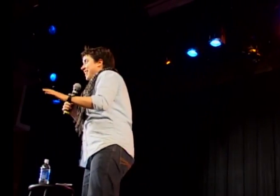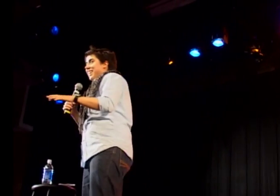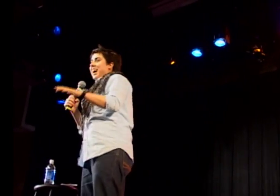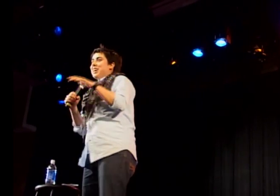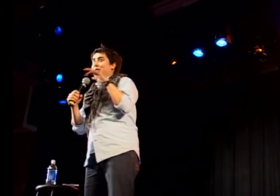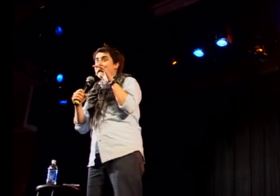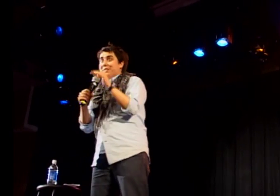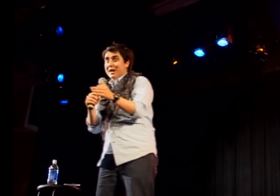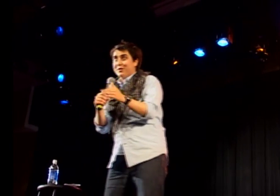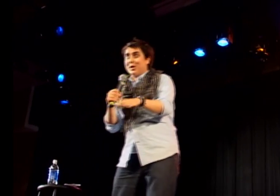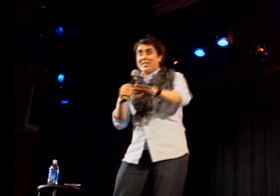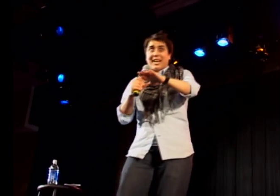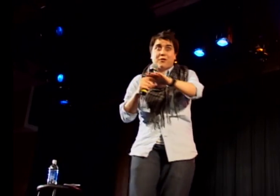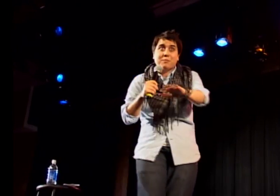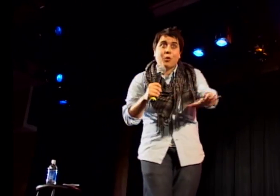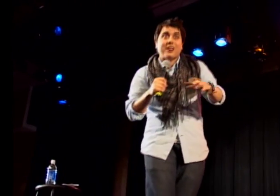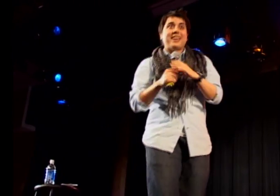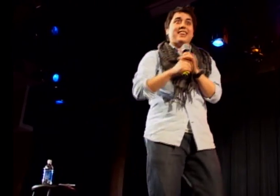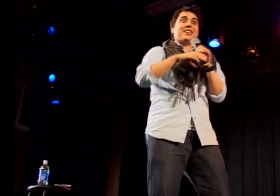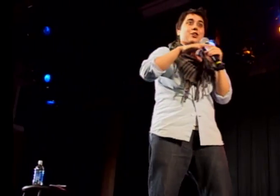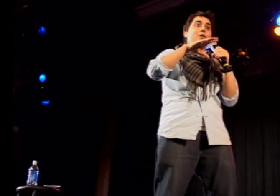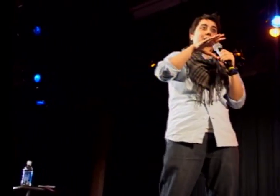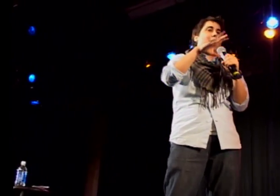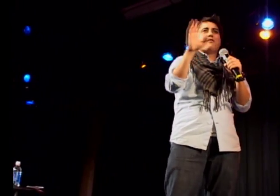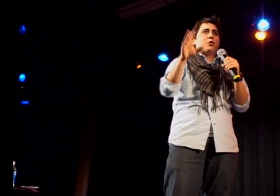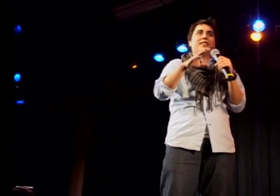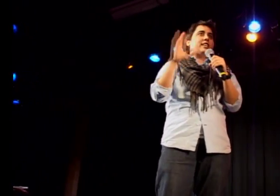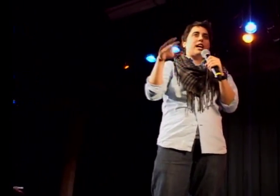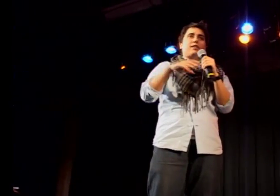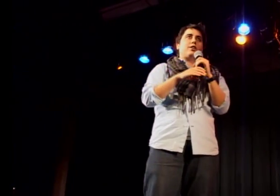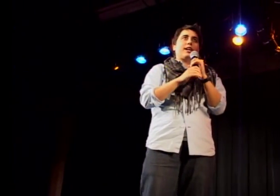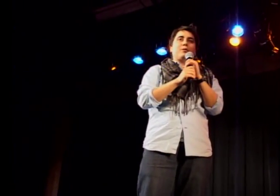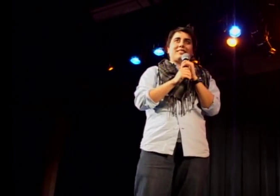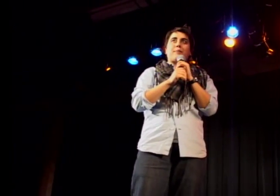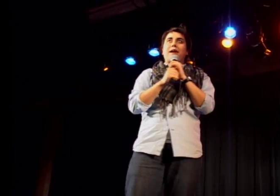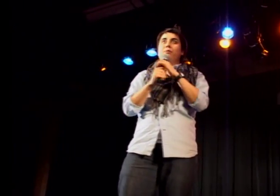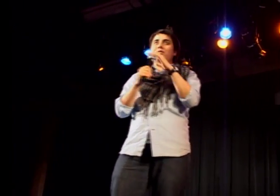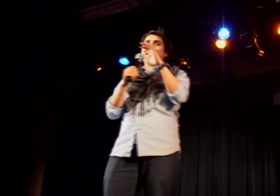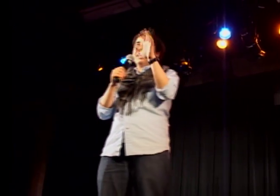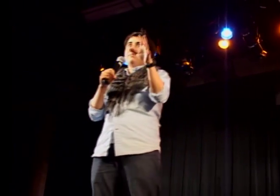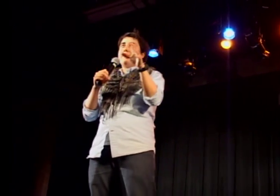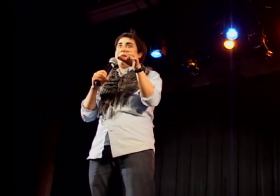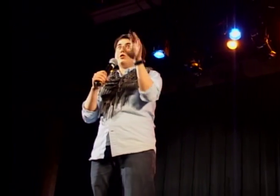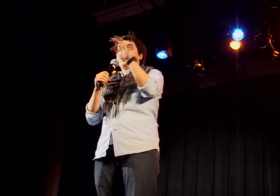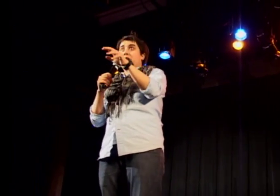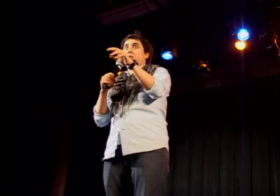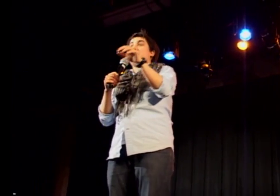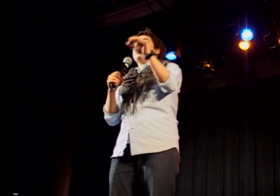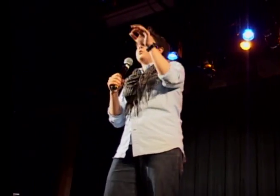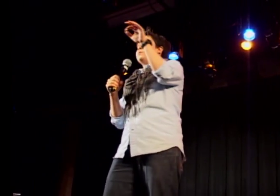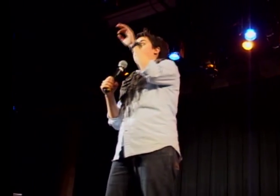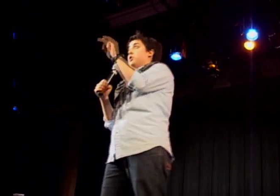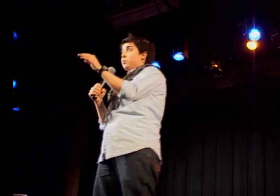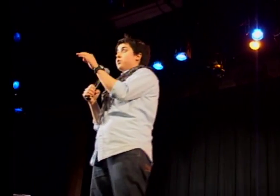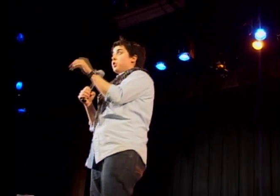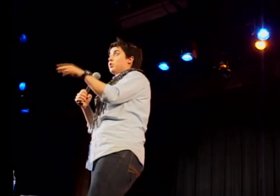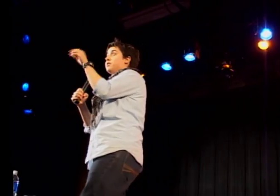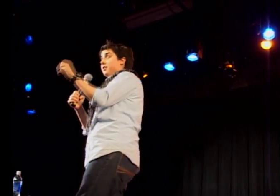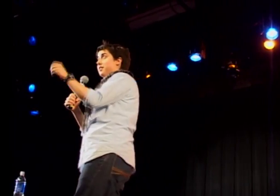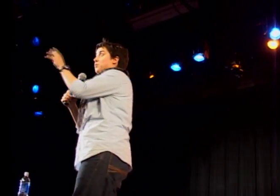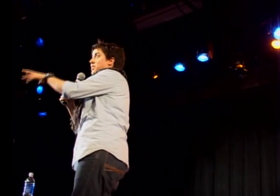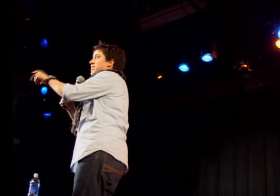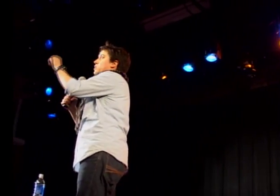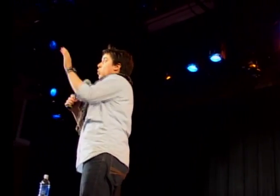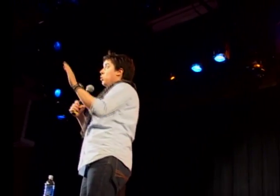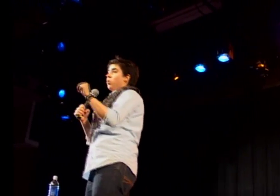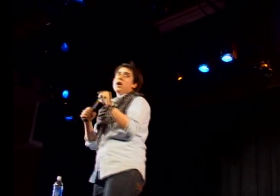So exciting. I grew up in deaf church. Like every morning, not every morning, thank God. Okay, it wasn't that bad. It wasn't like independent Baptist, just regular Baptist, which means we just went to church